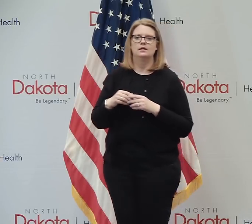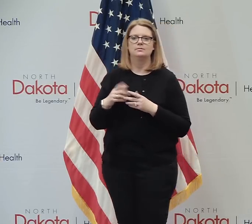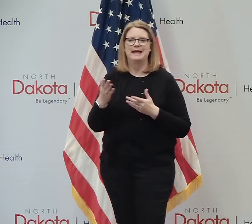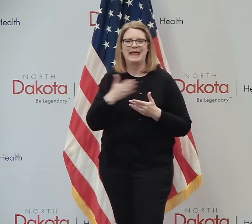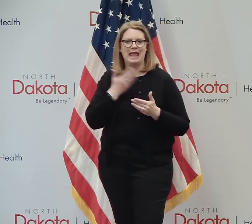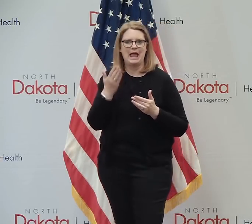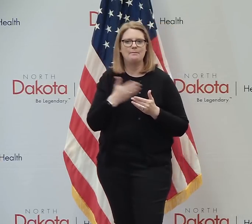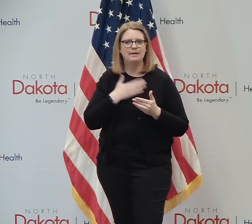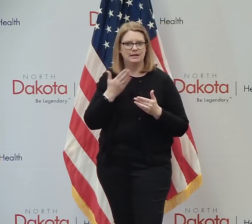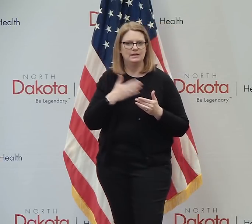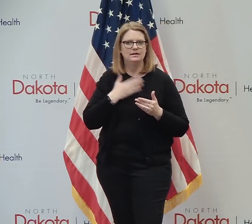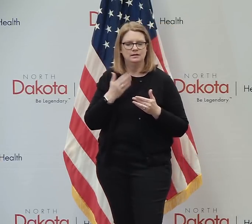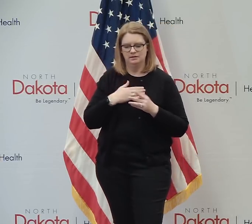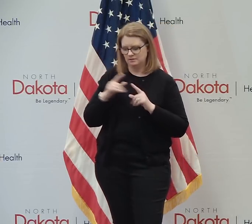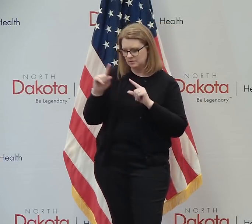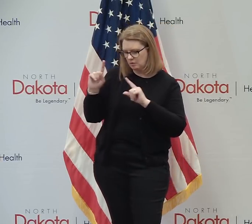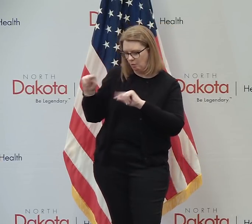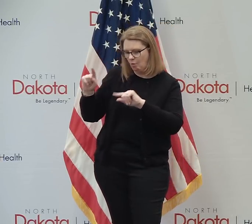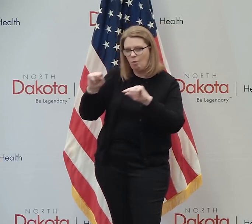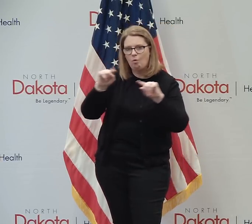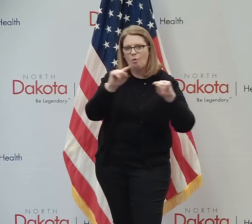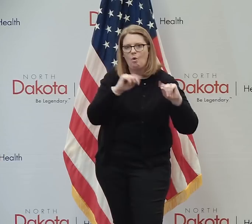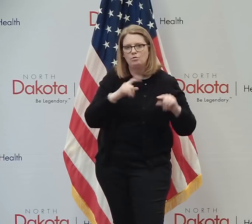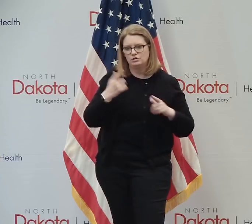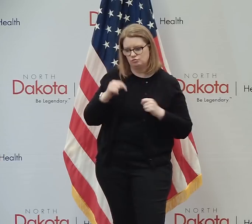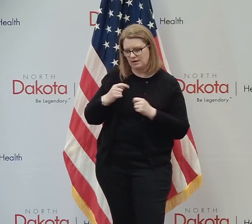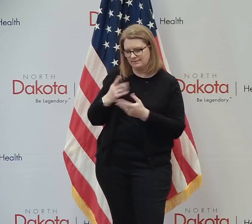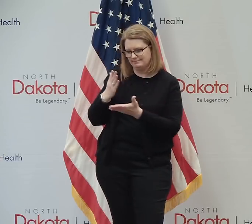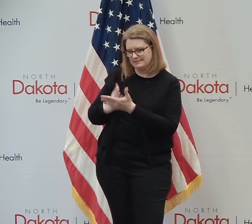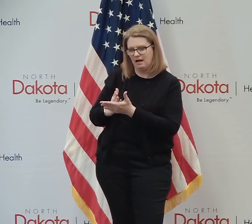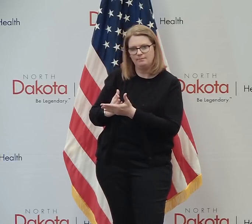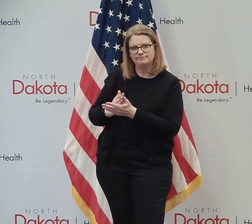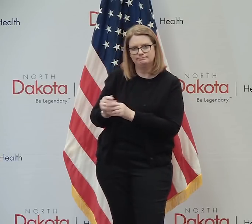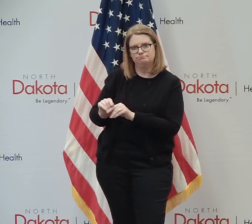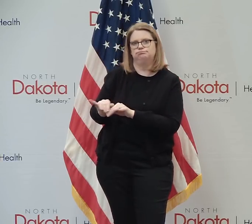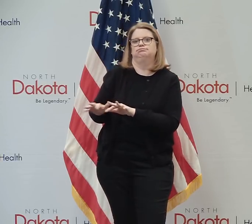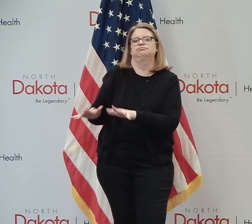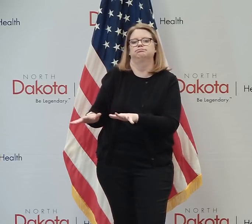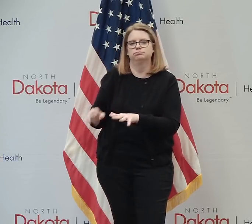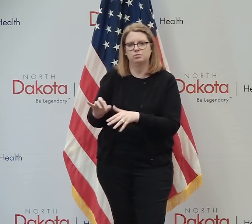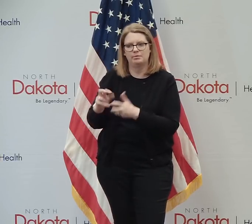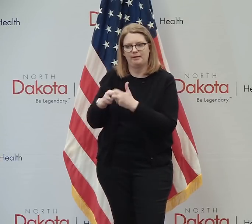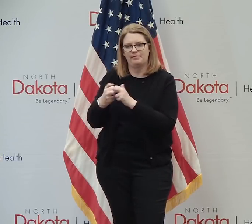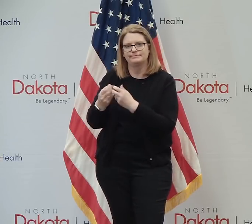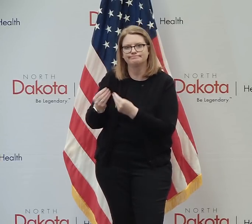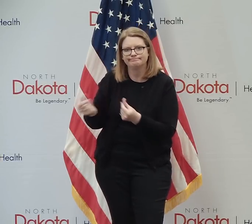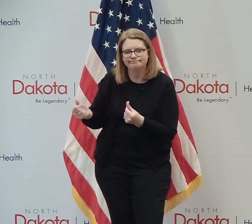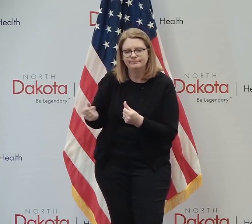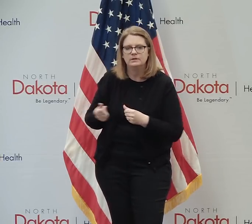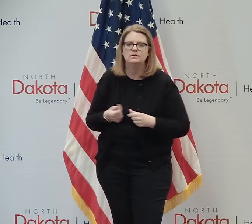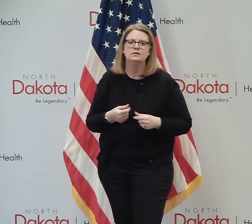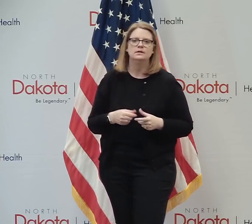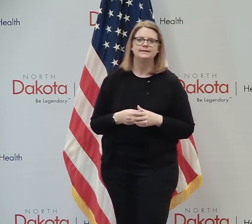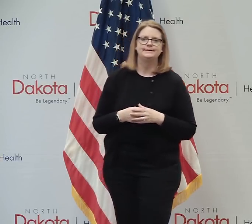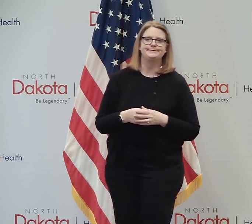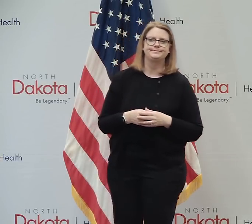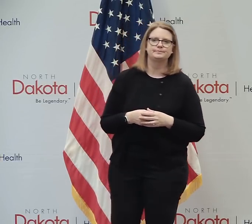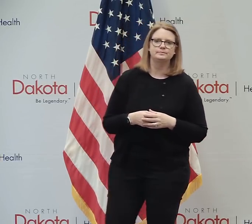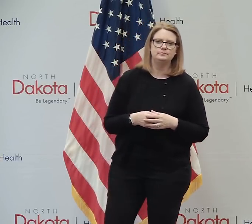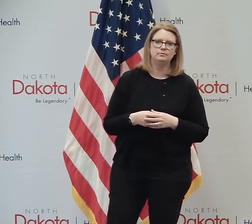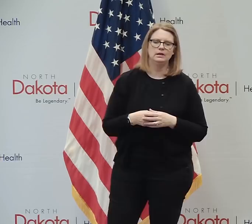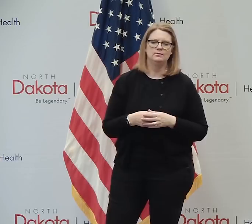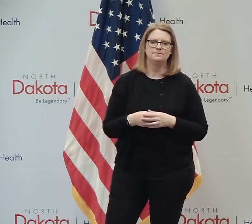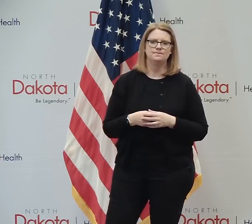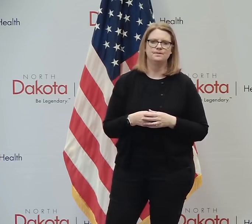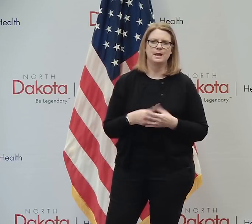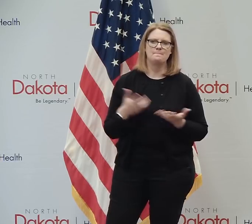happy to get wherever I need to get to help put fires out. And in terms of when I